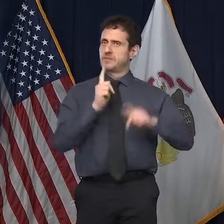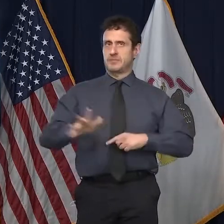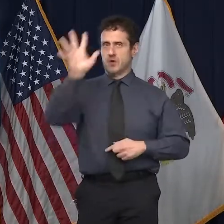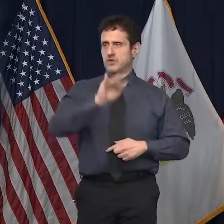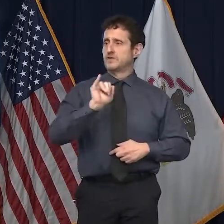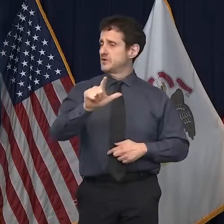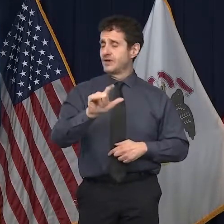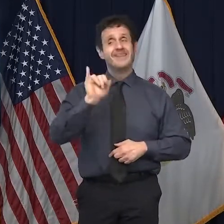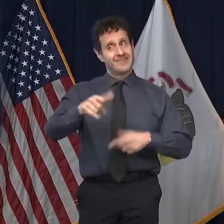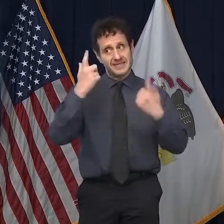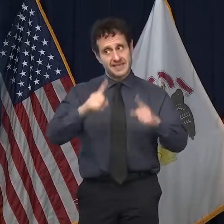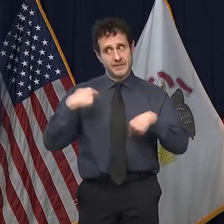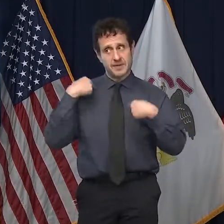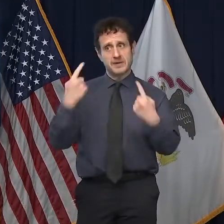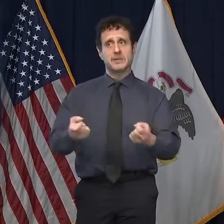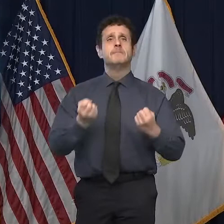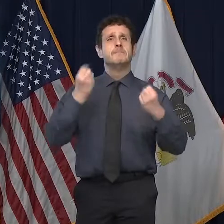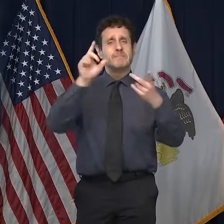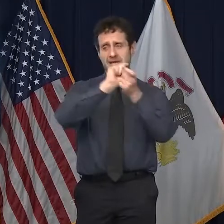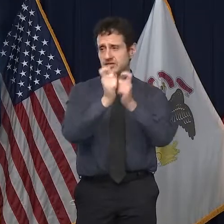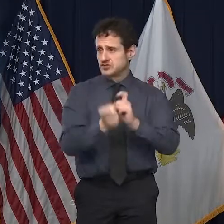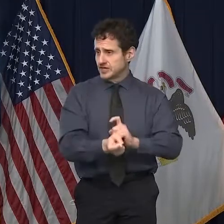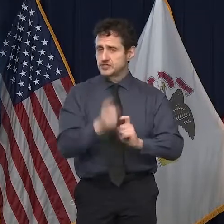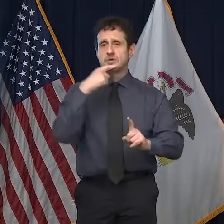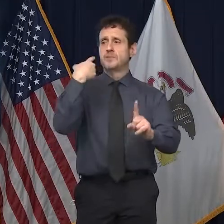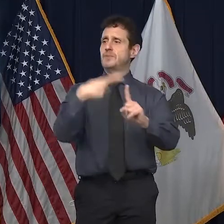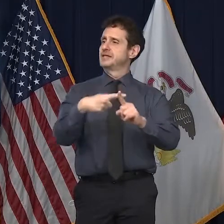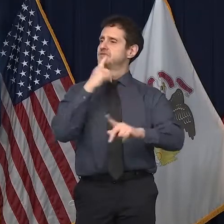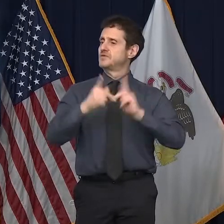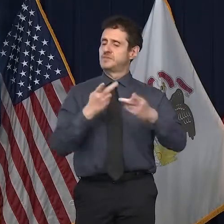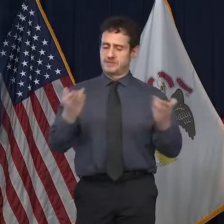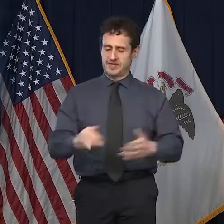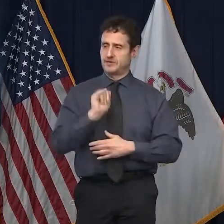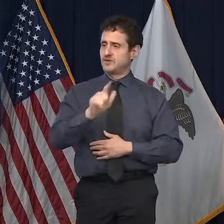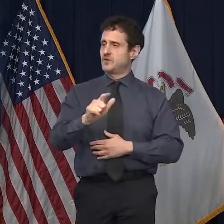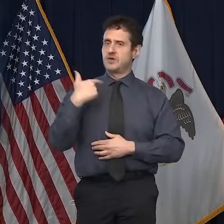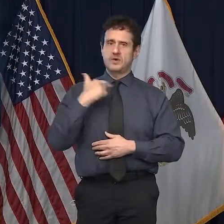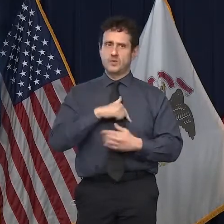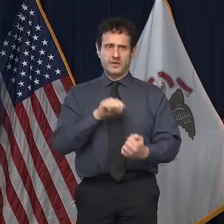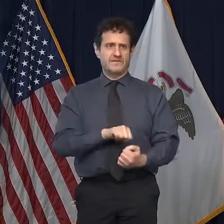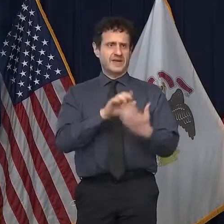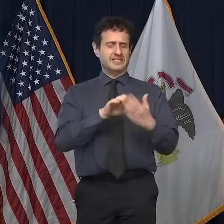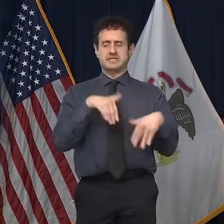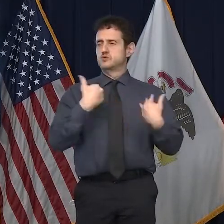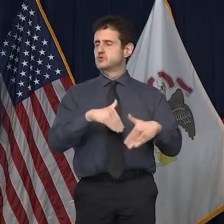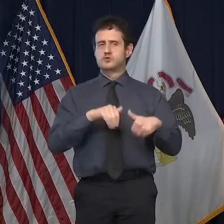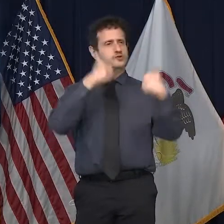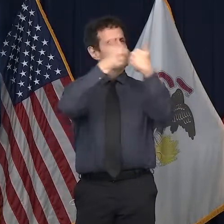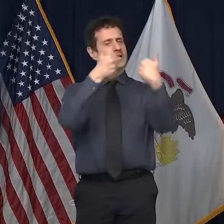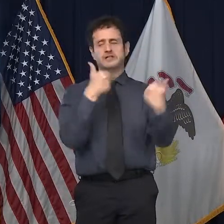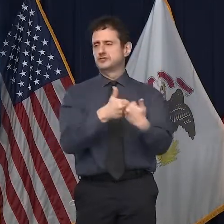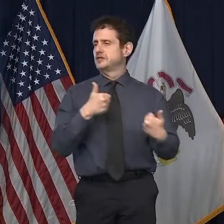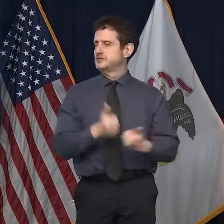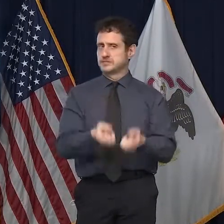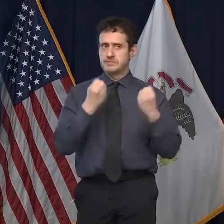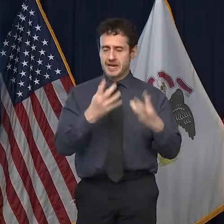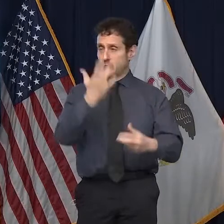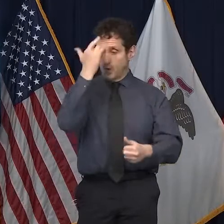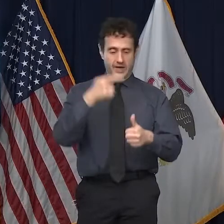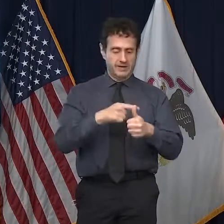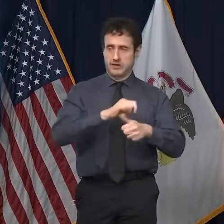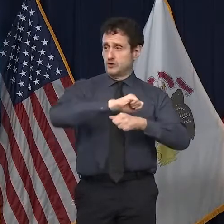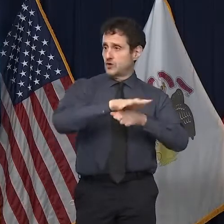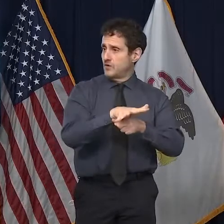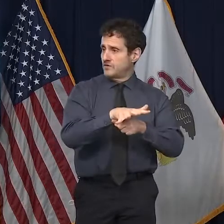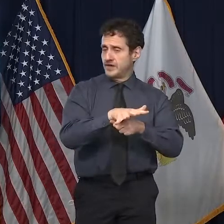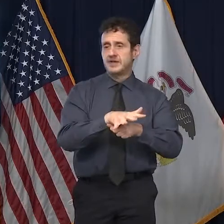by the way. We've made a lot of changes that are good for the people of Illinois. We're facing significant challenges because of COVID, and we